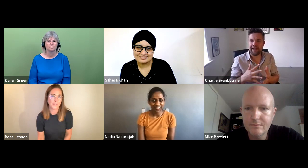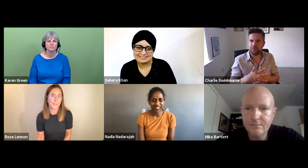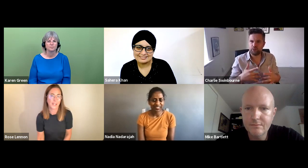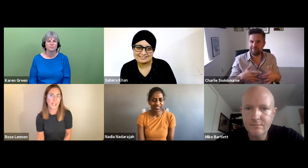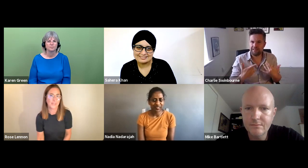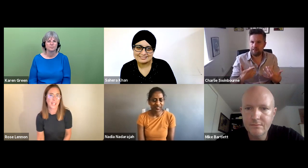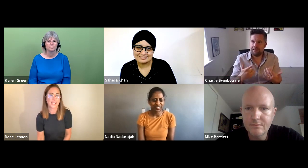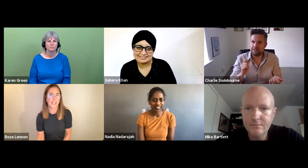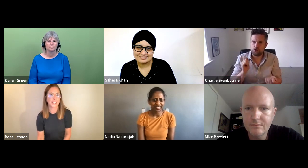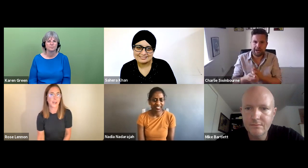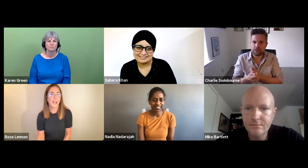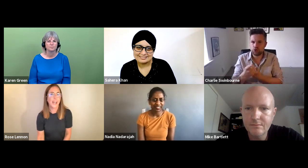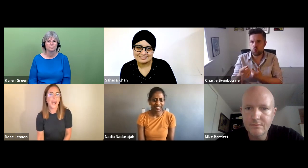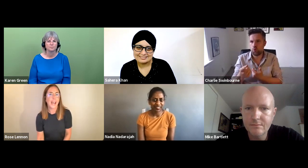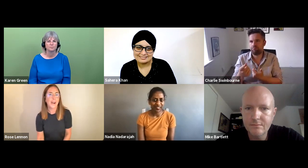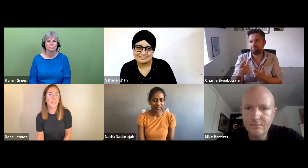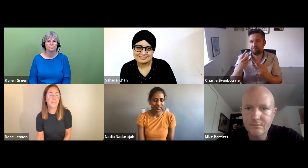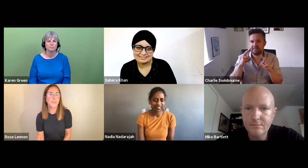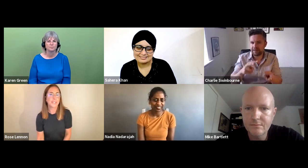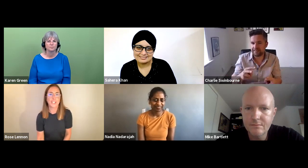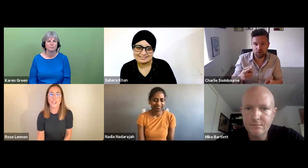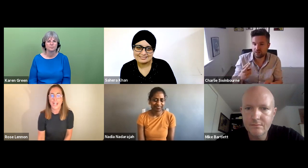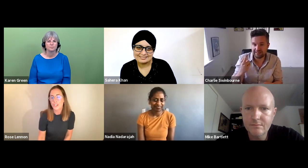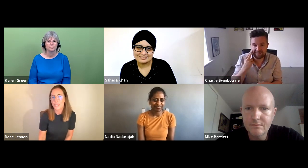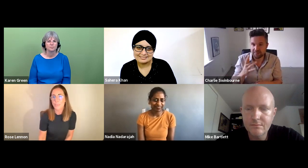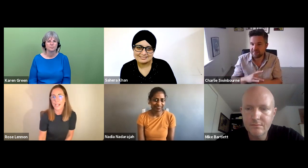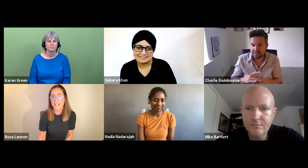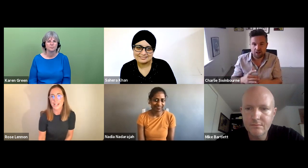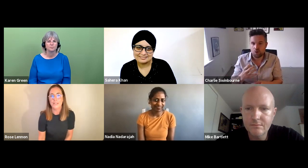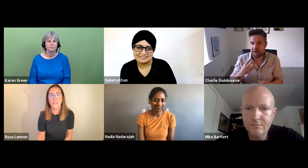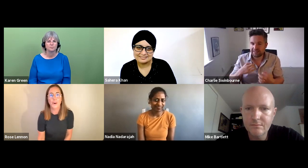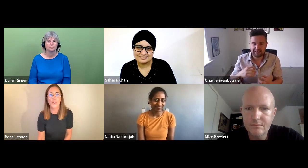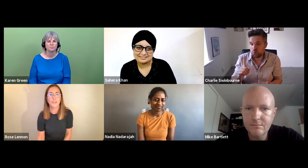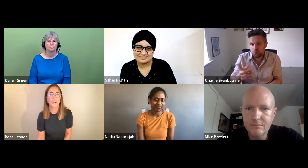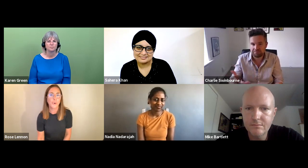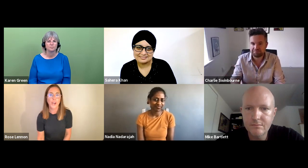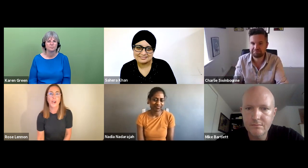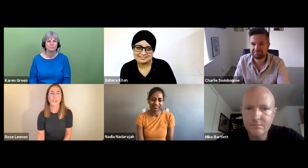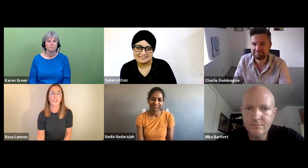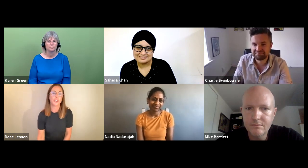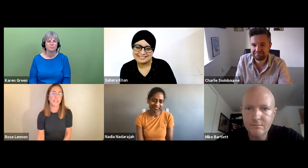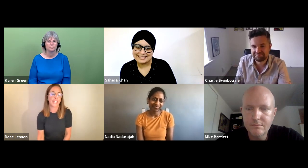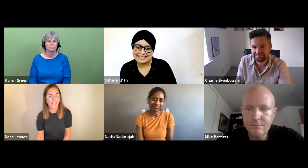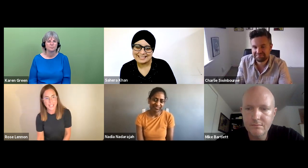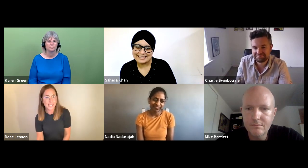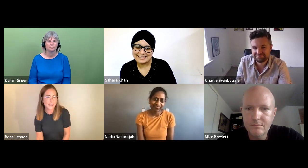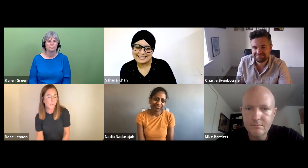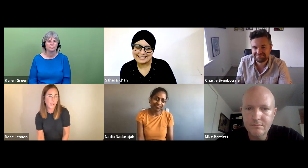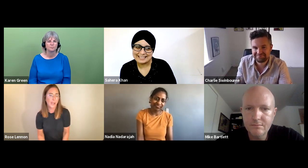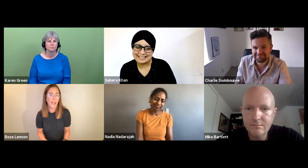deaf theatre. So how did it change your perspective on your work, on the actors? How